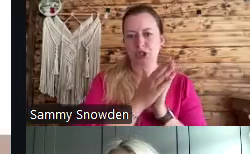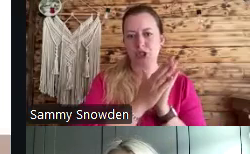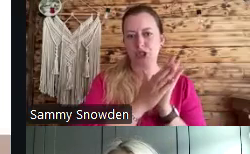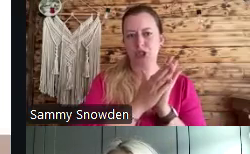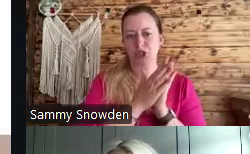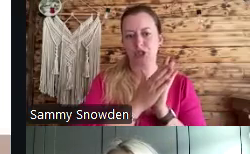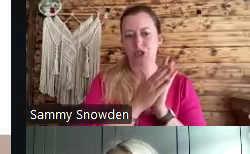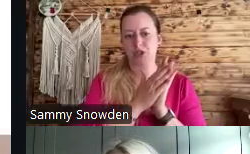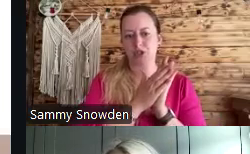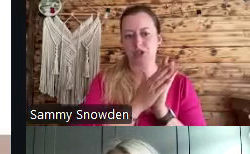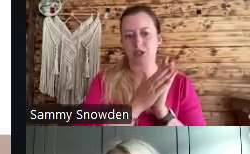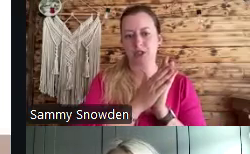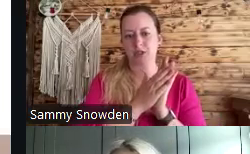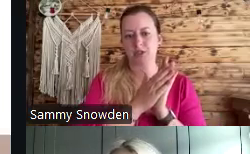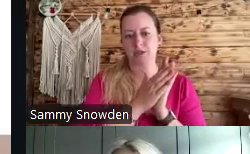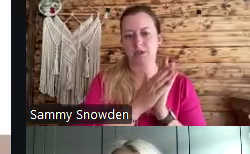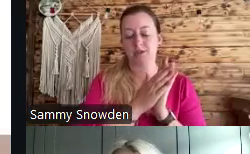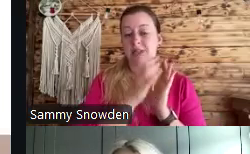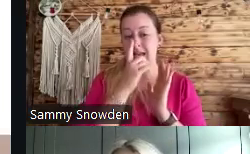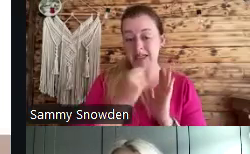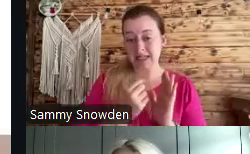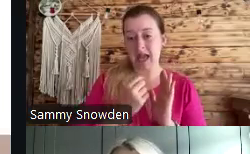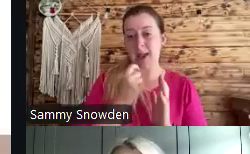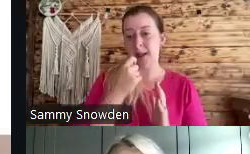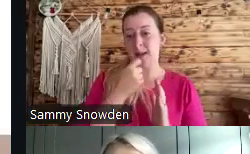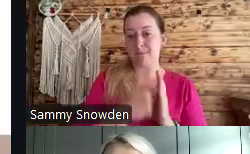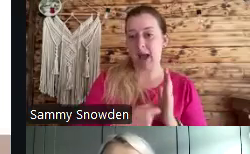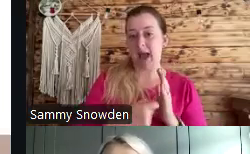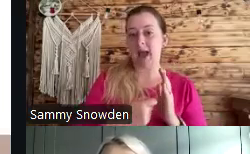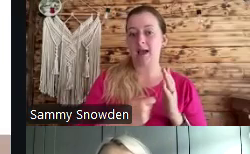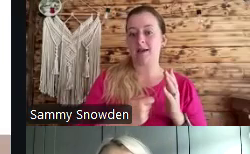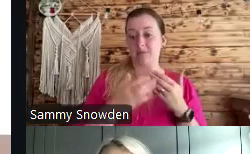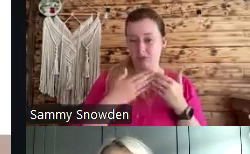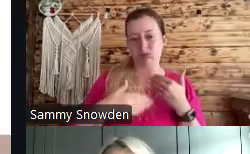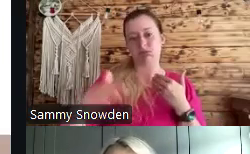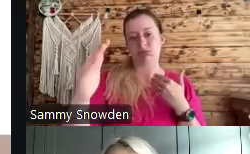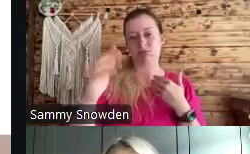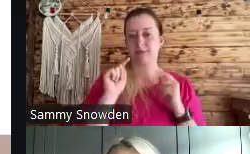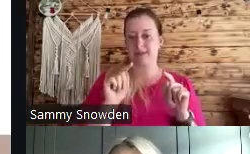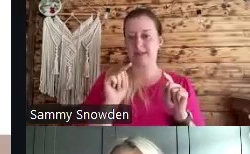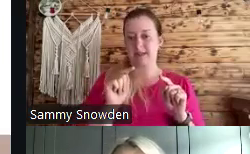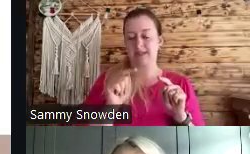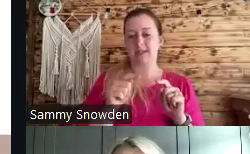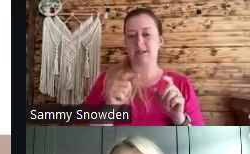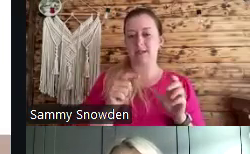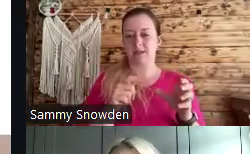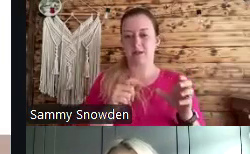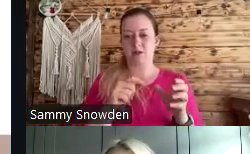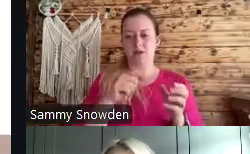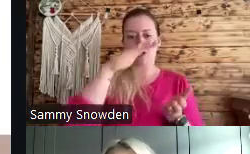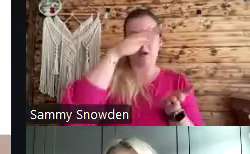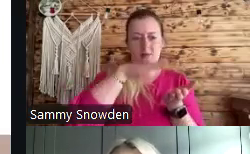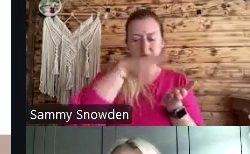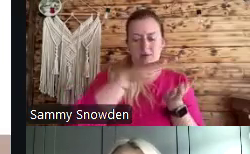the new hand washes are available as standard now, so it's not part of the package. So the foaming hand wash concentrate in